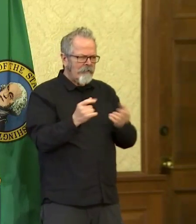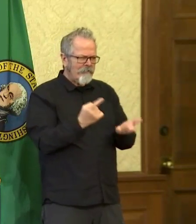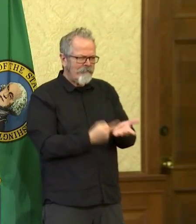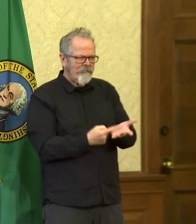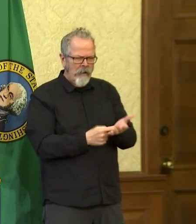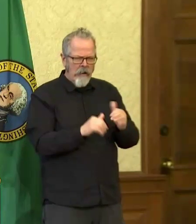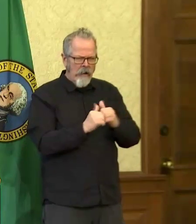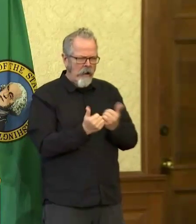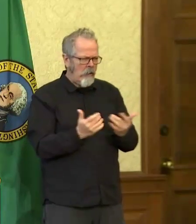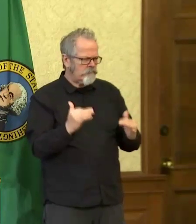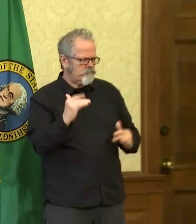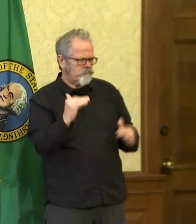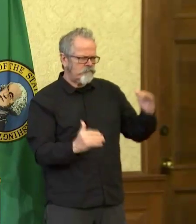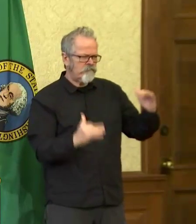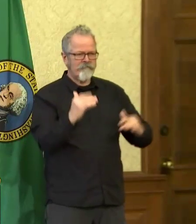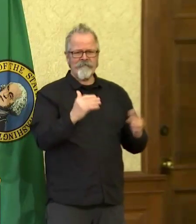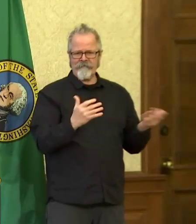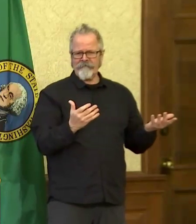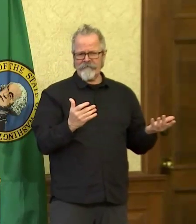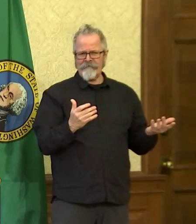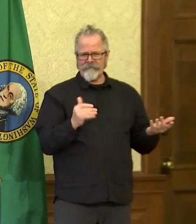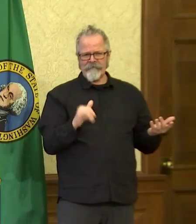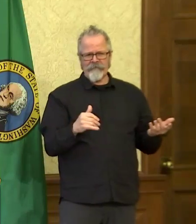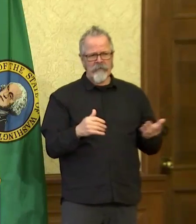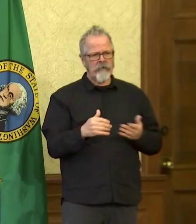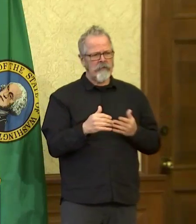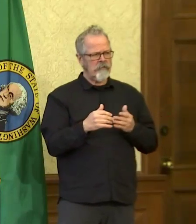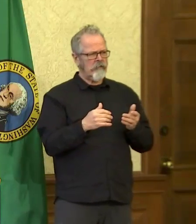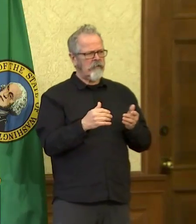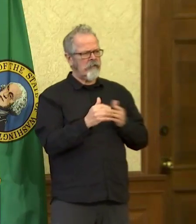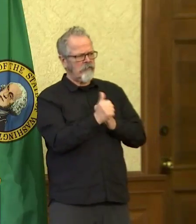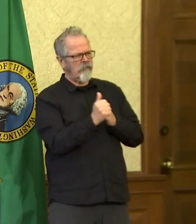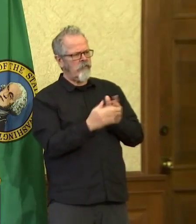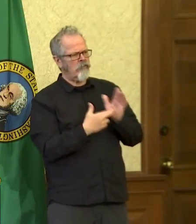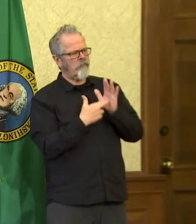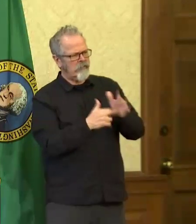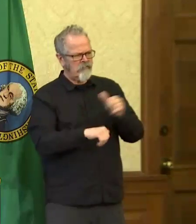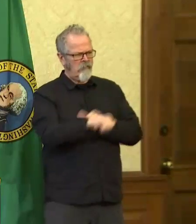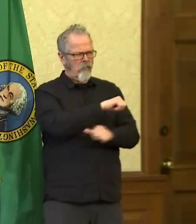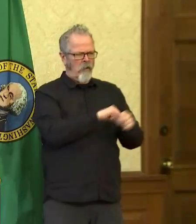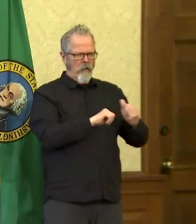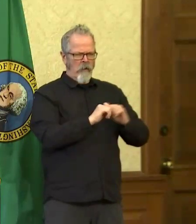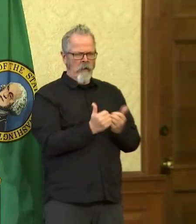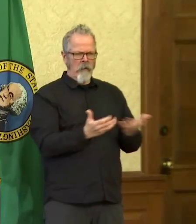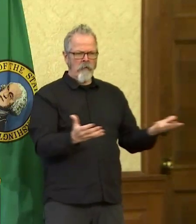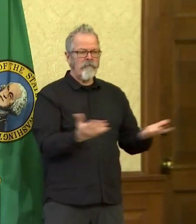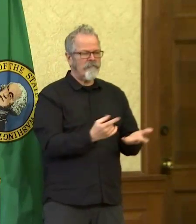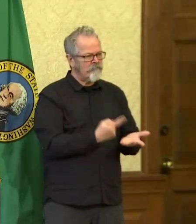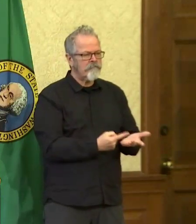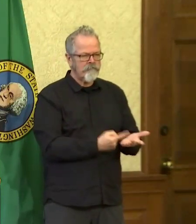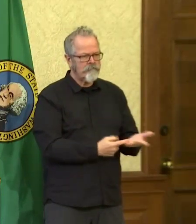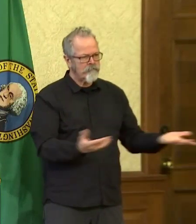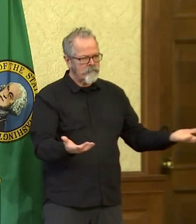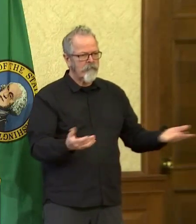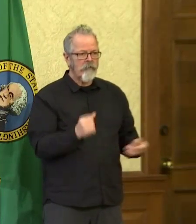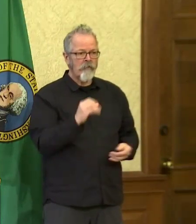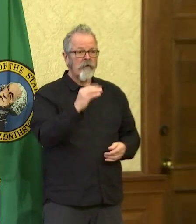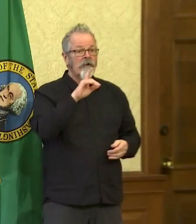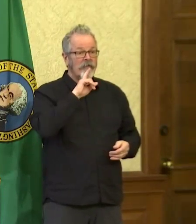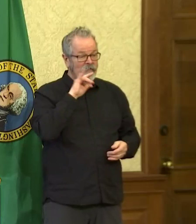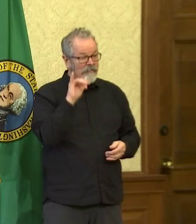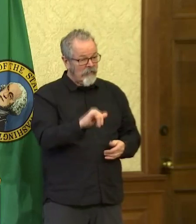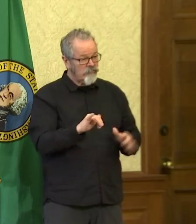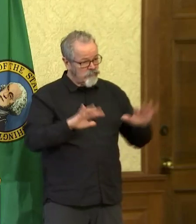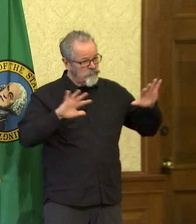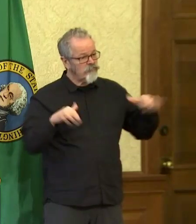these workers. But this is a challenge because we have to do it in a matter of weeks, not years. So what I can tell you is we are